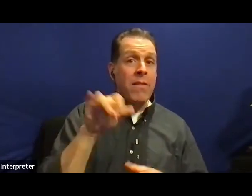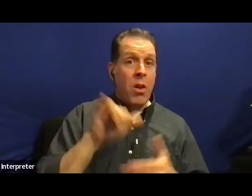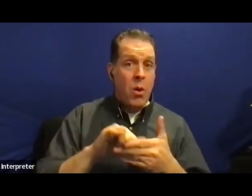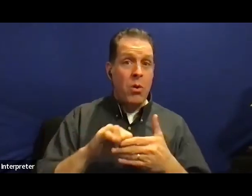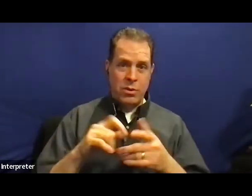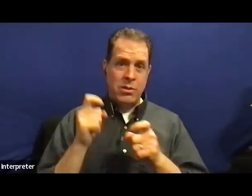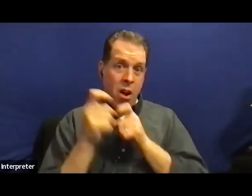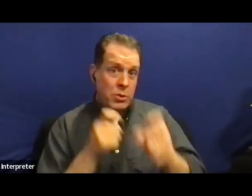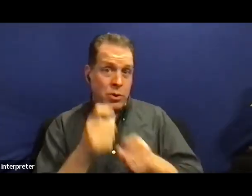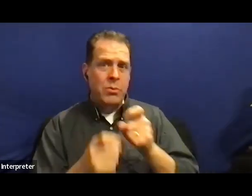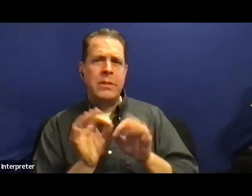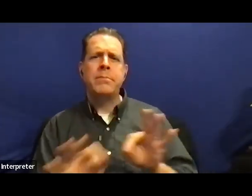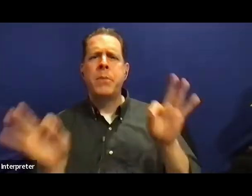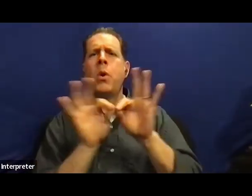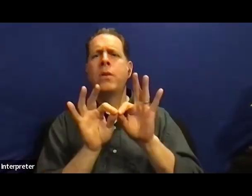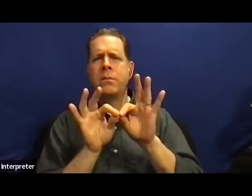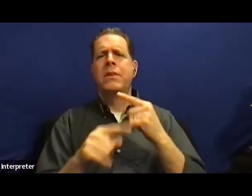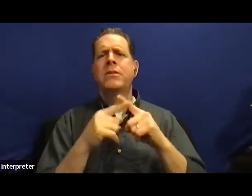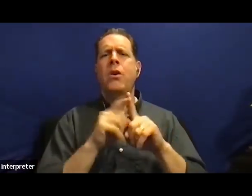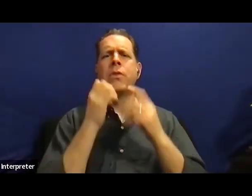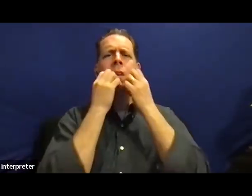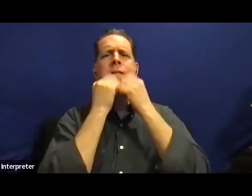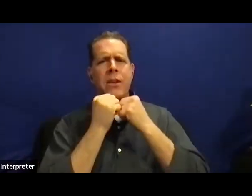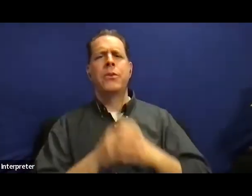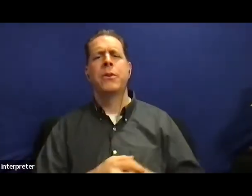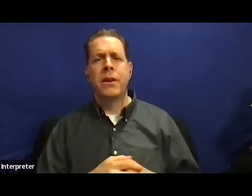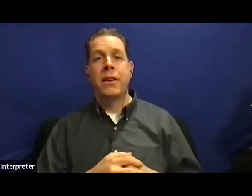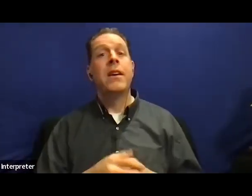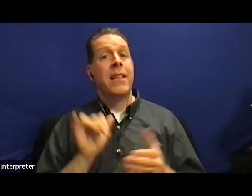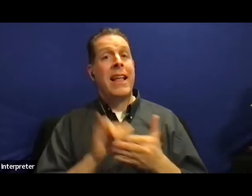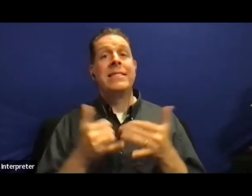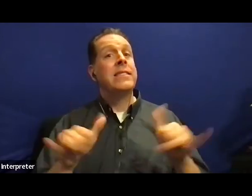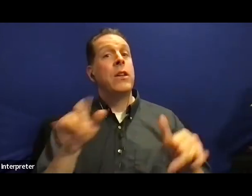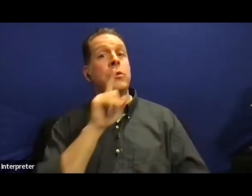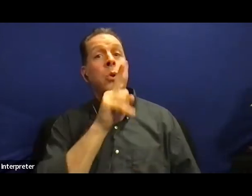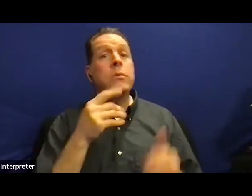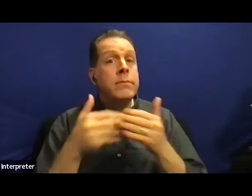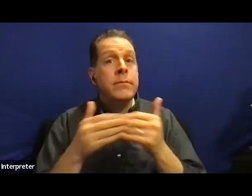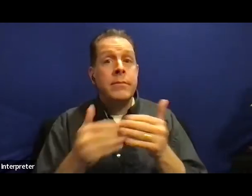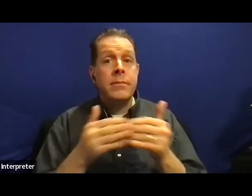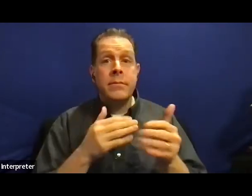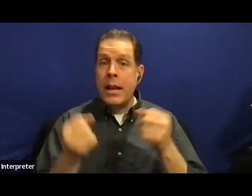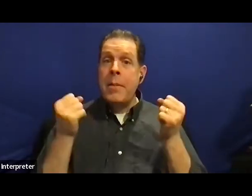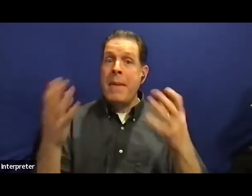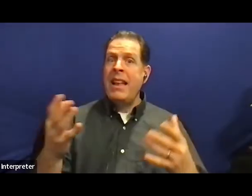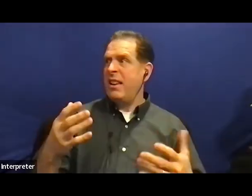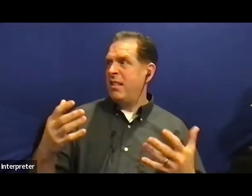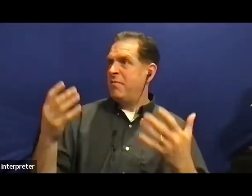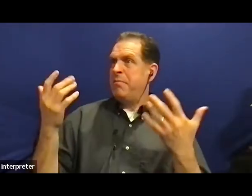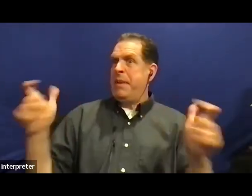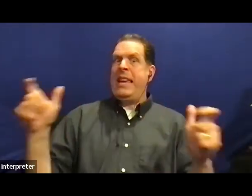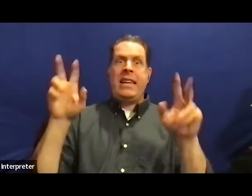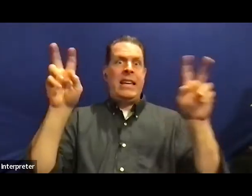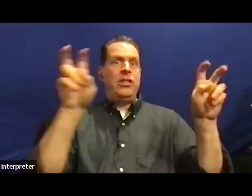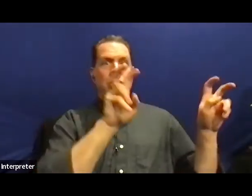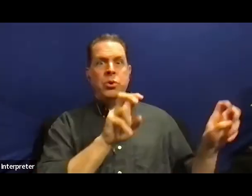was important and valued, and that remains true even while many pressing and highly visible issues